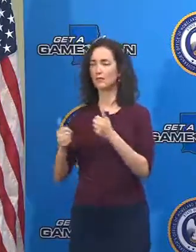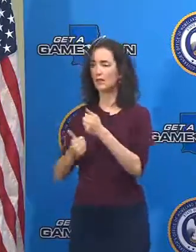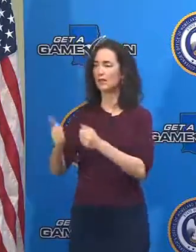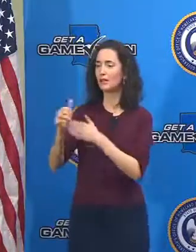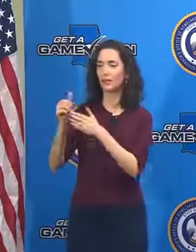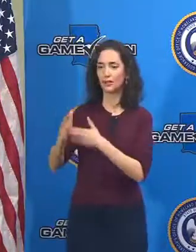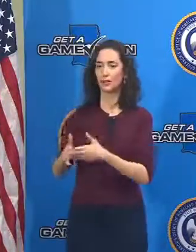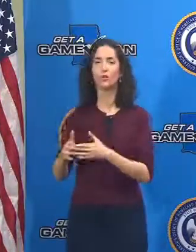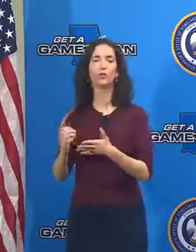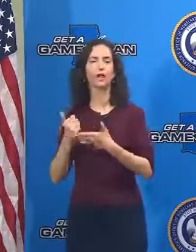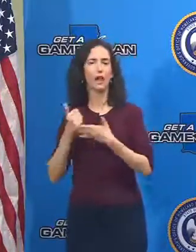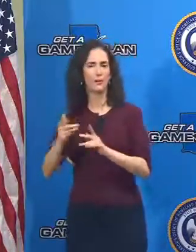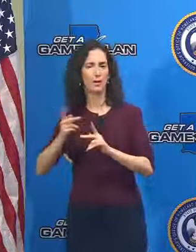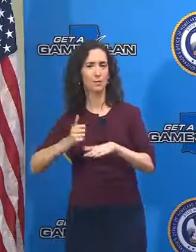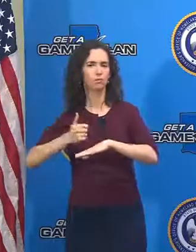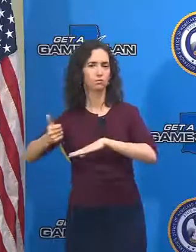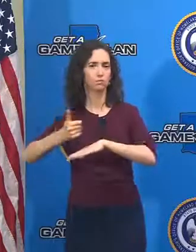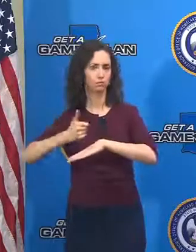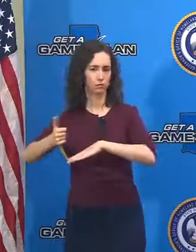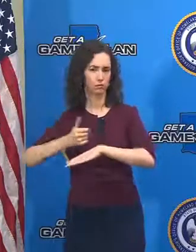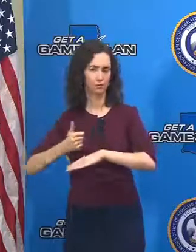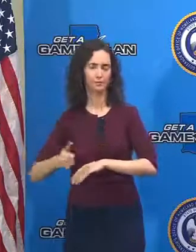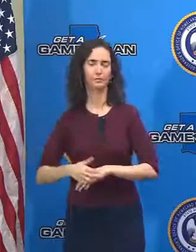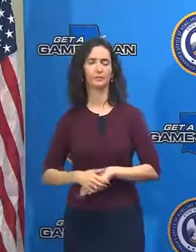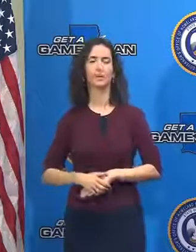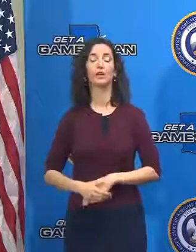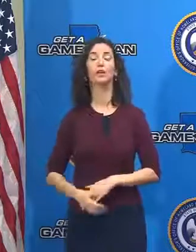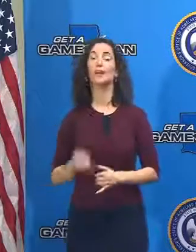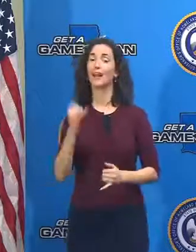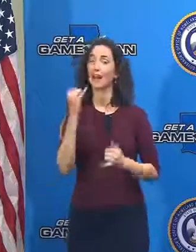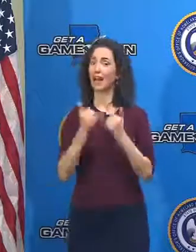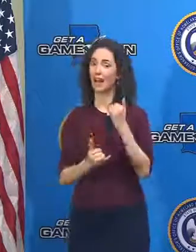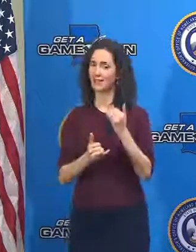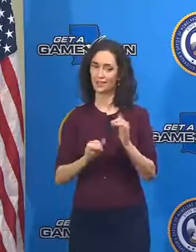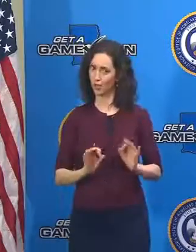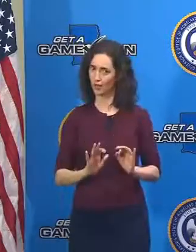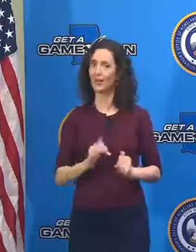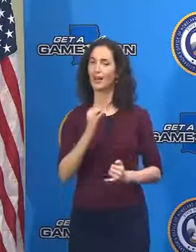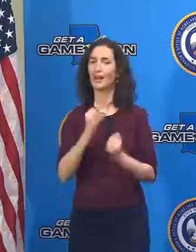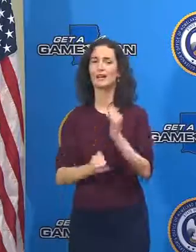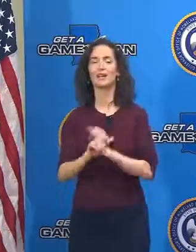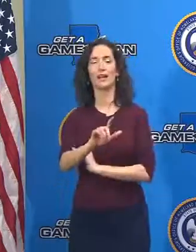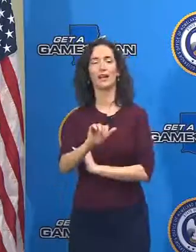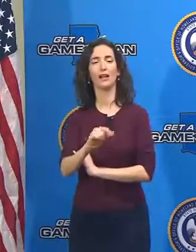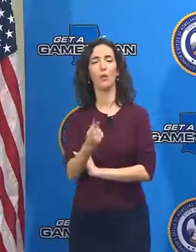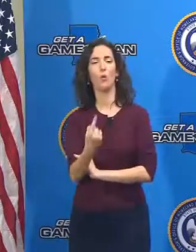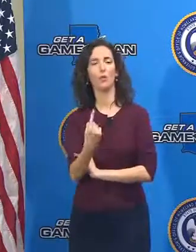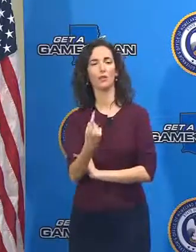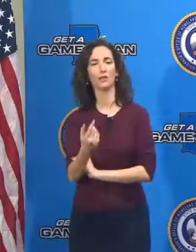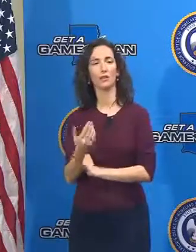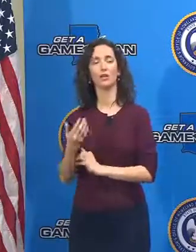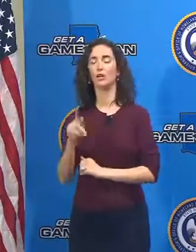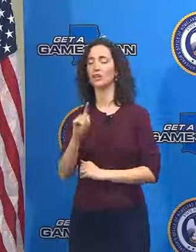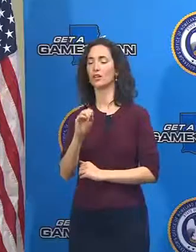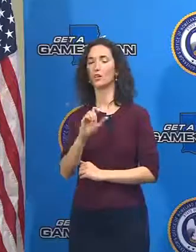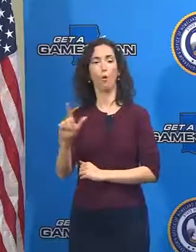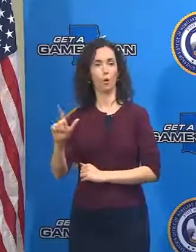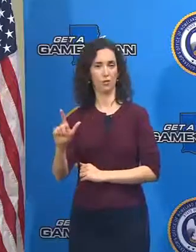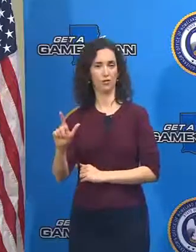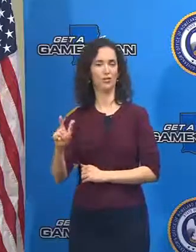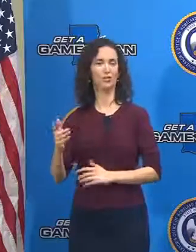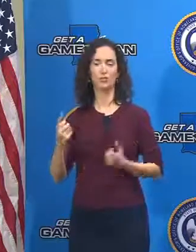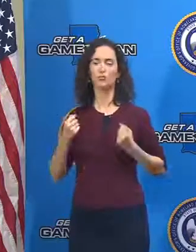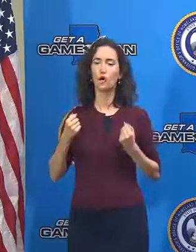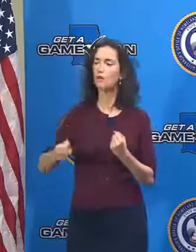southbound. And then last but not least, with regards to the LA1 toll facility, tolls have still been suspended or continue to